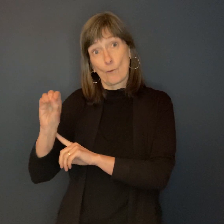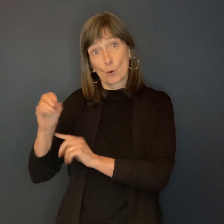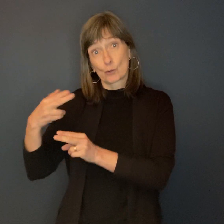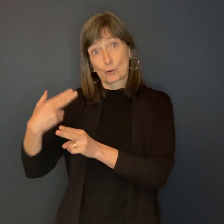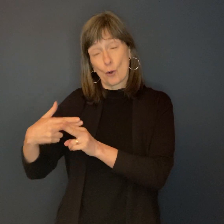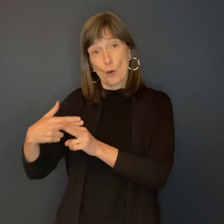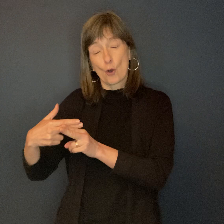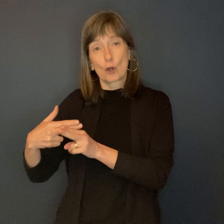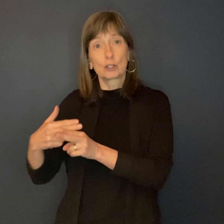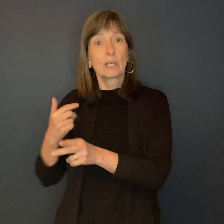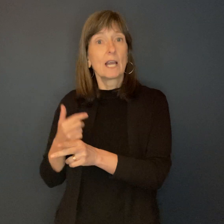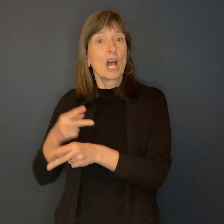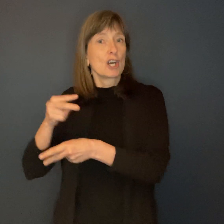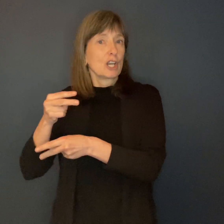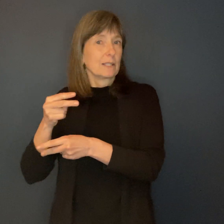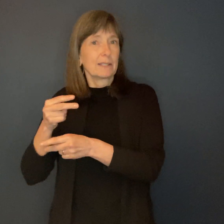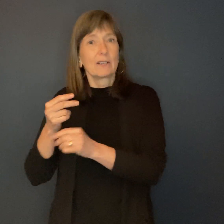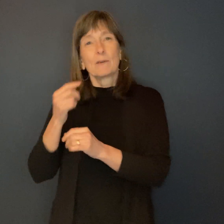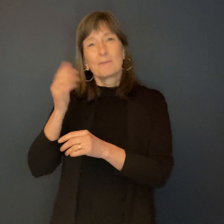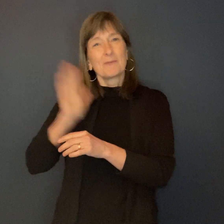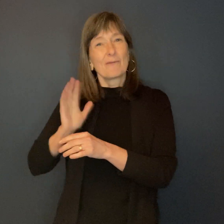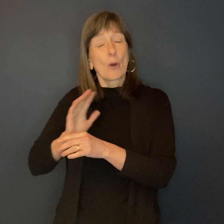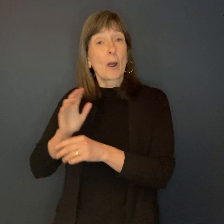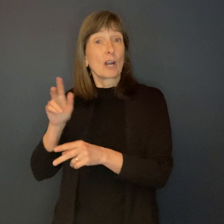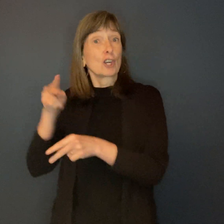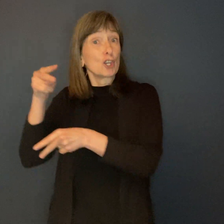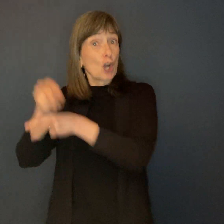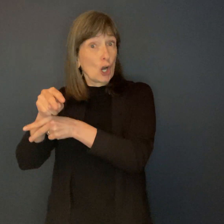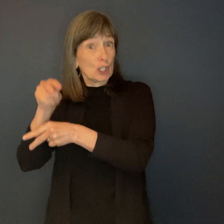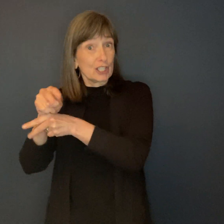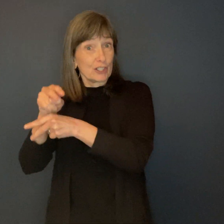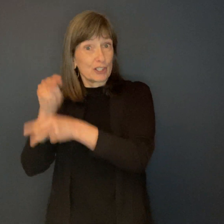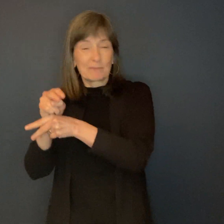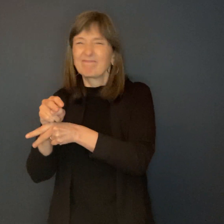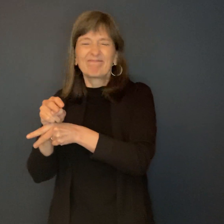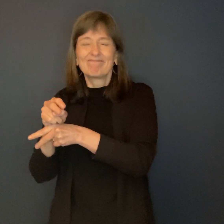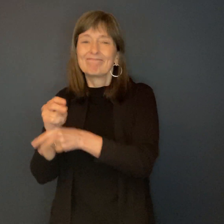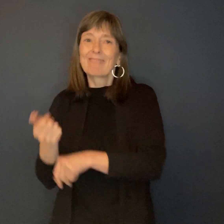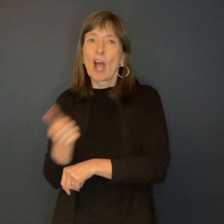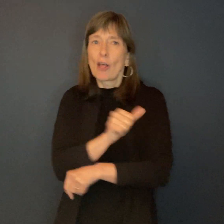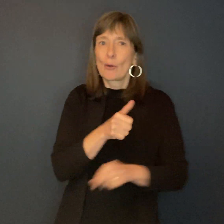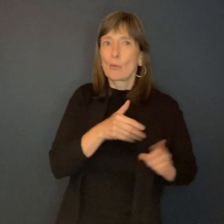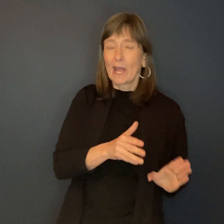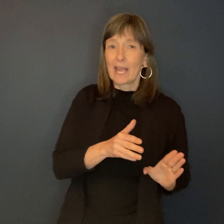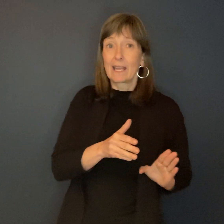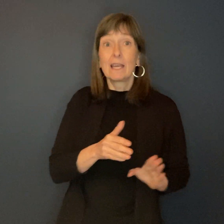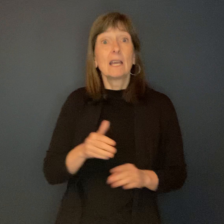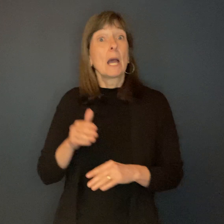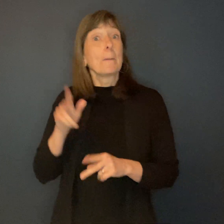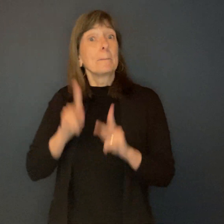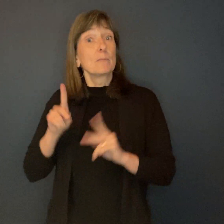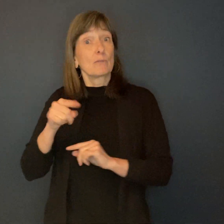because, as you know, People First of Canada called for an end to guardianship in 1991,